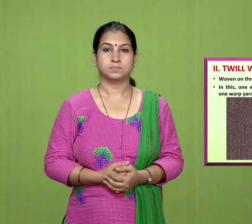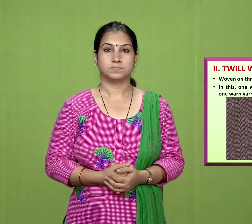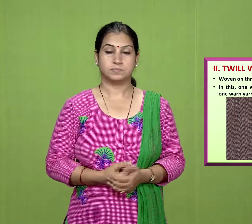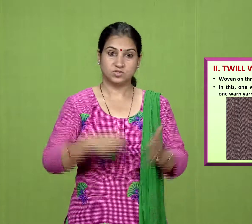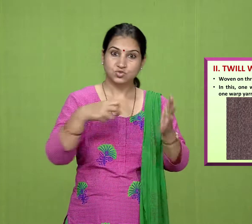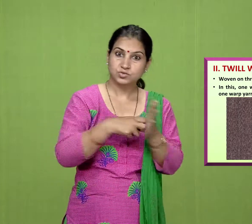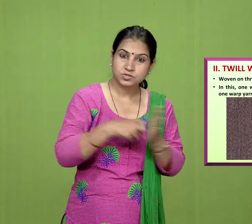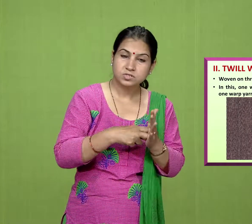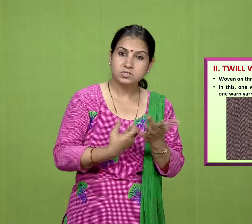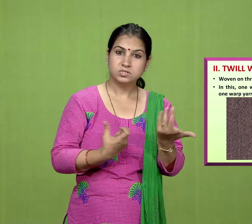denim,